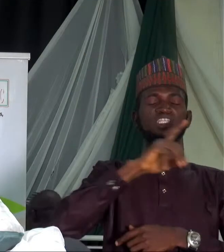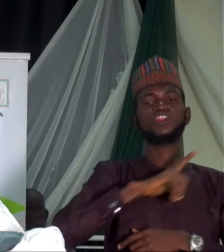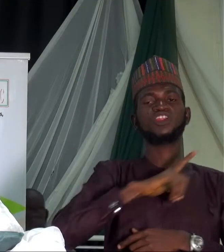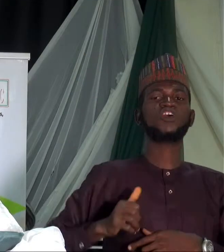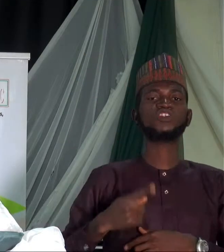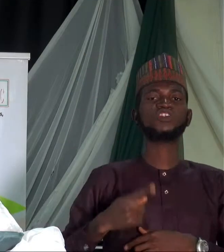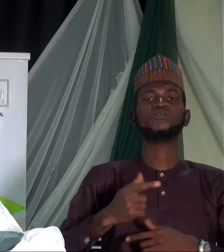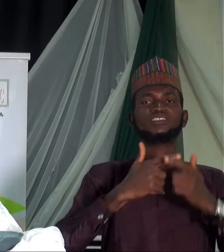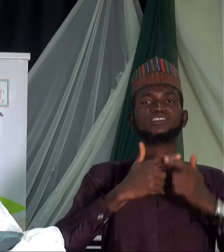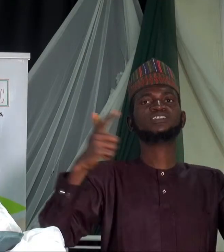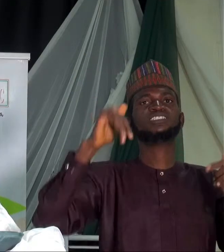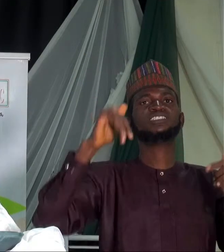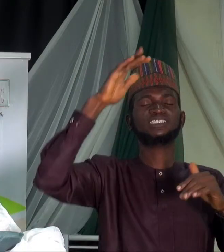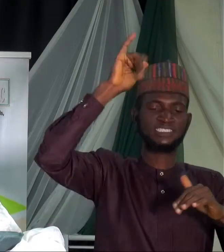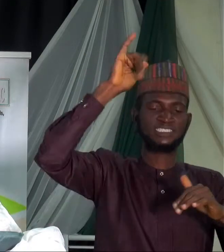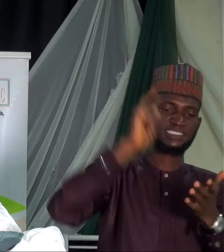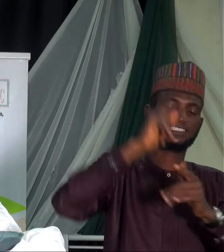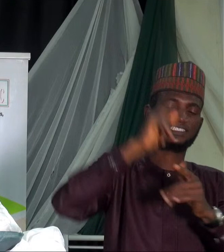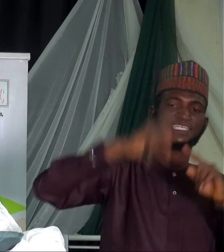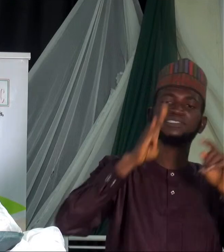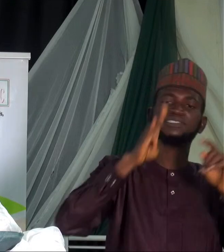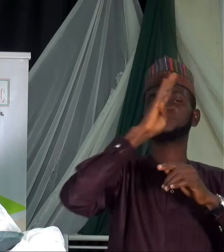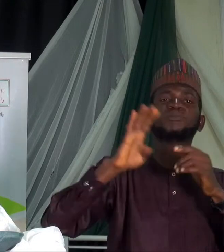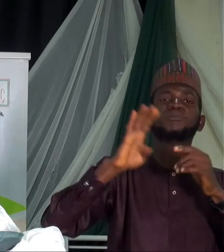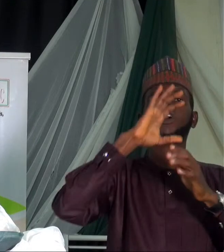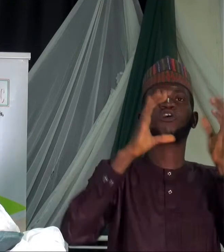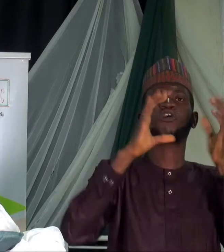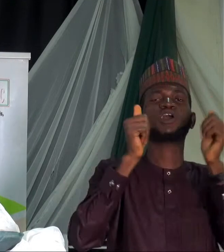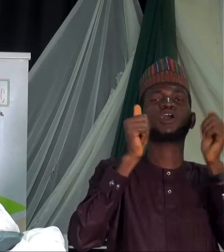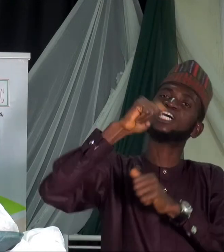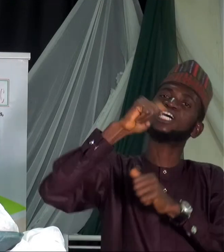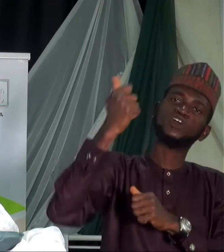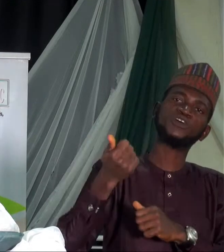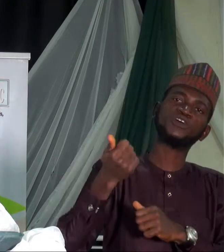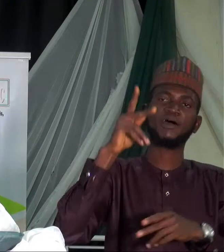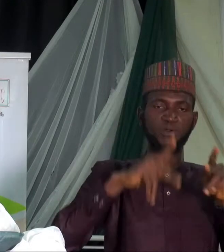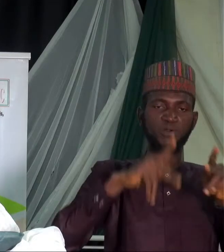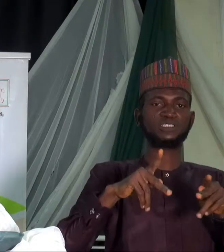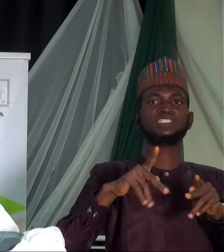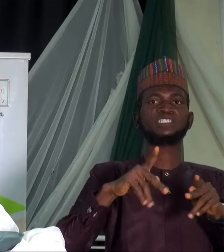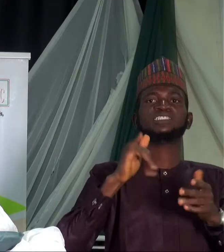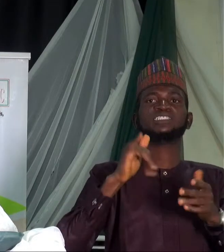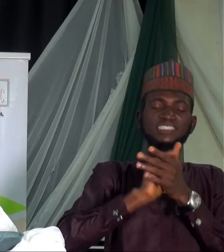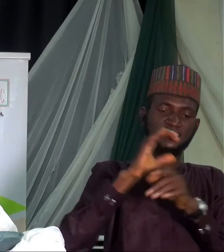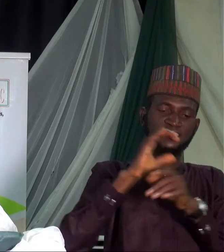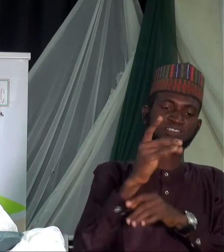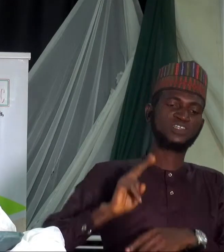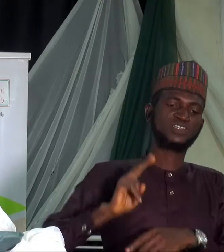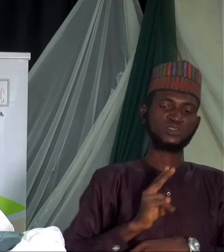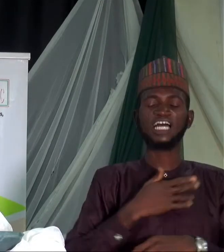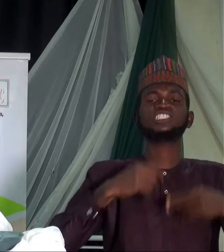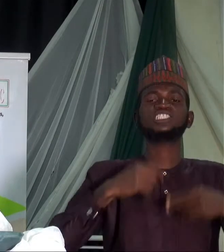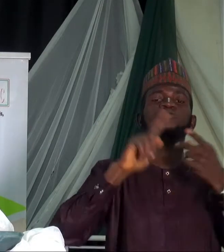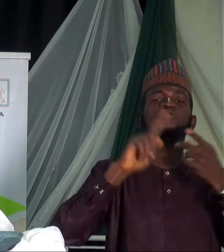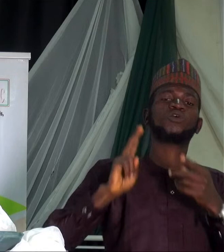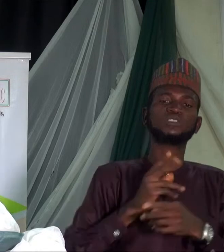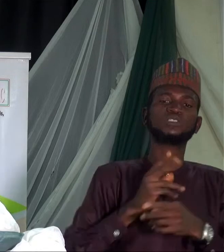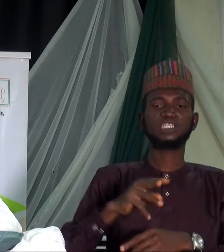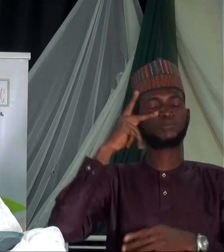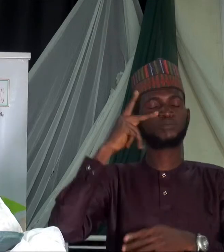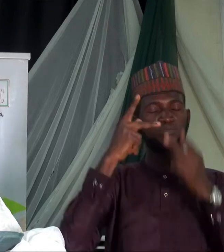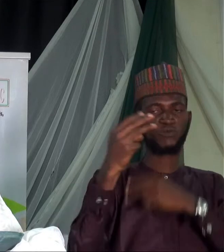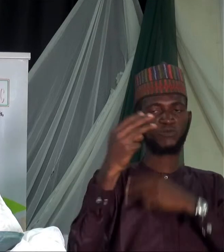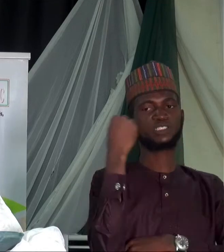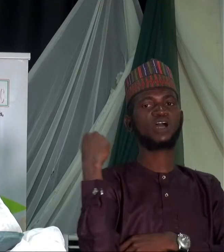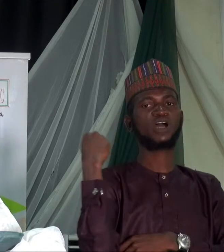I beseech His blessings and peace and mercy on the noblest of mankind, Muhammad sallallahu alayhi wa sallam, his